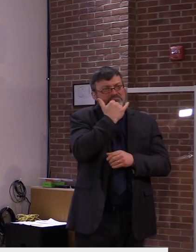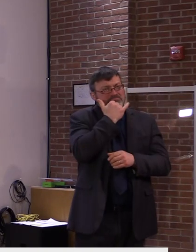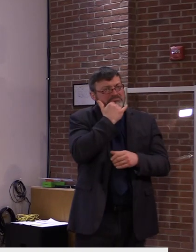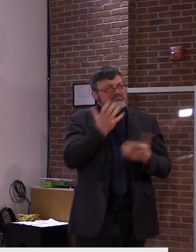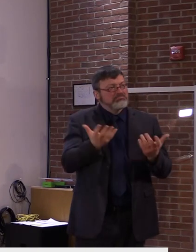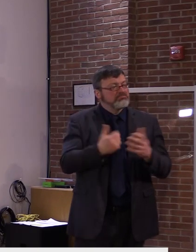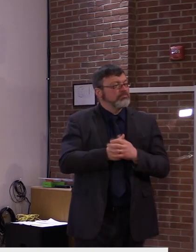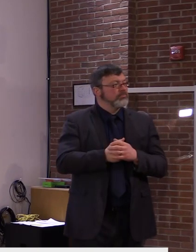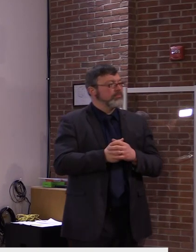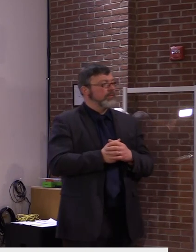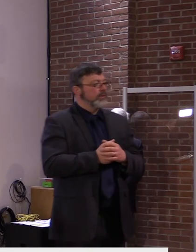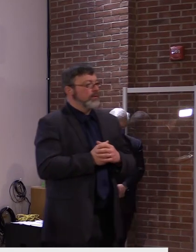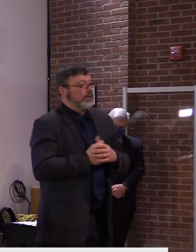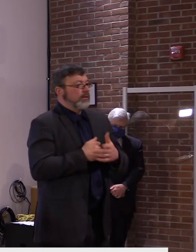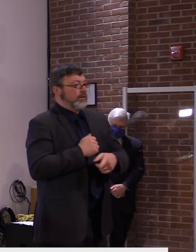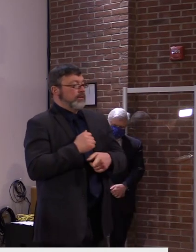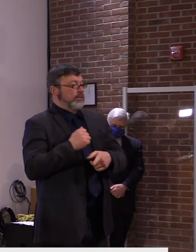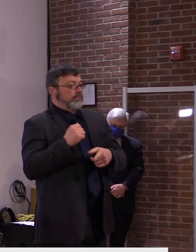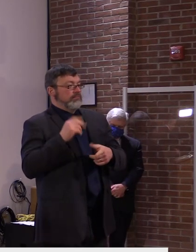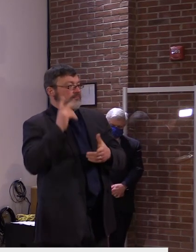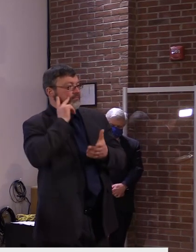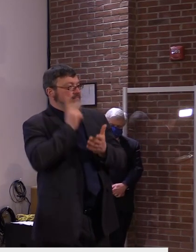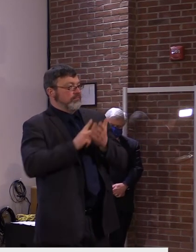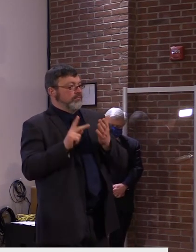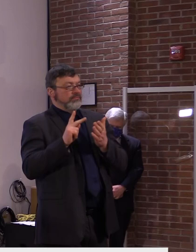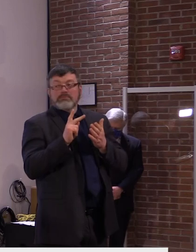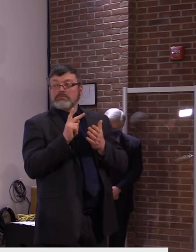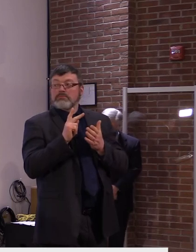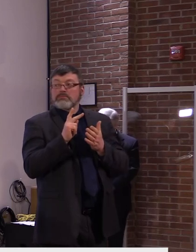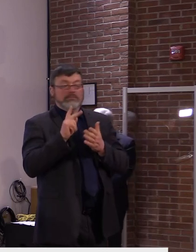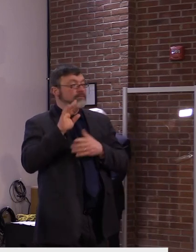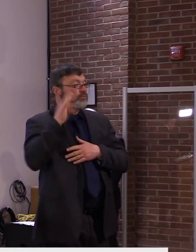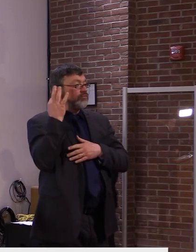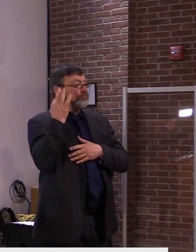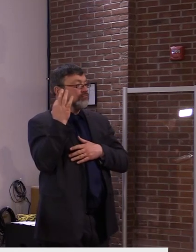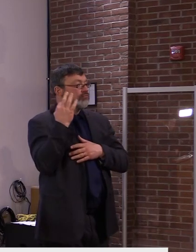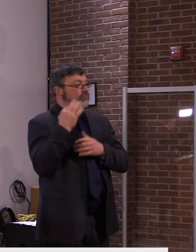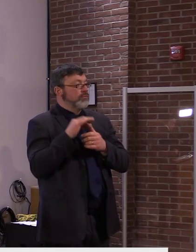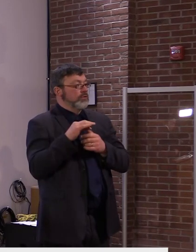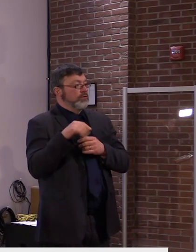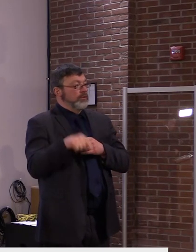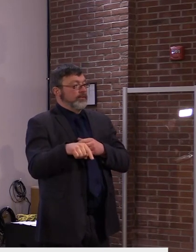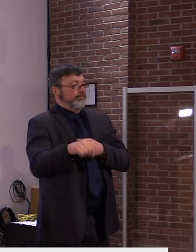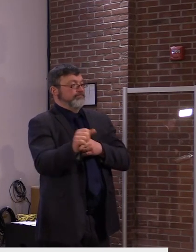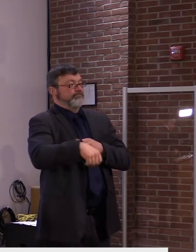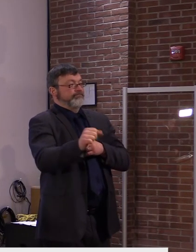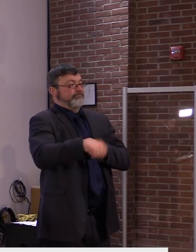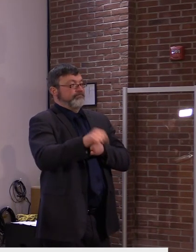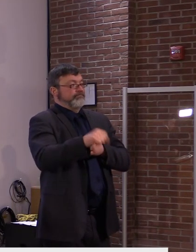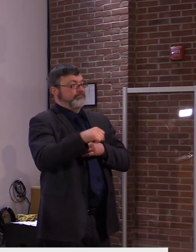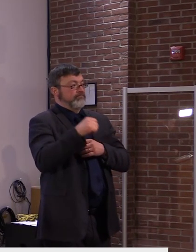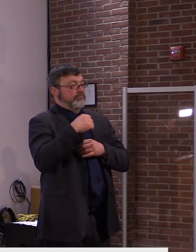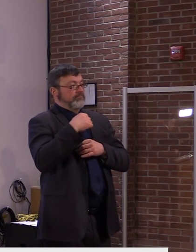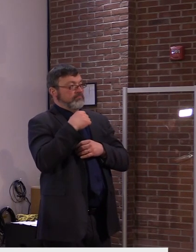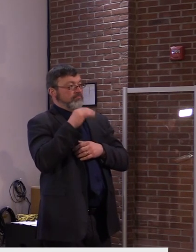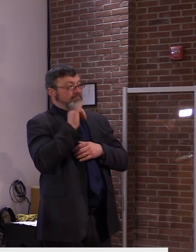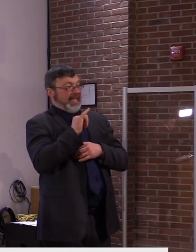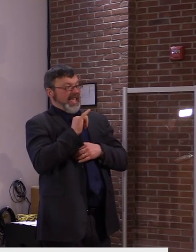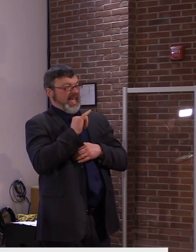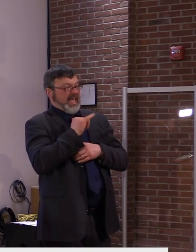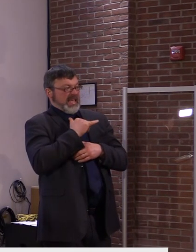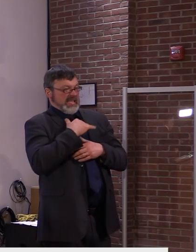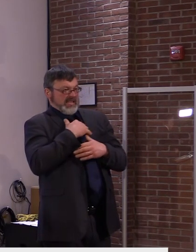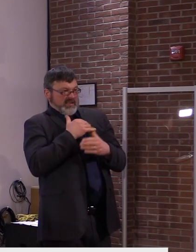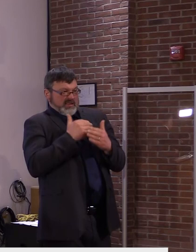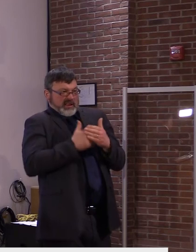something we're going to take a look at. We met earlier this week, sort of as our regular planning cycle, looking at our larger school